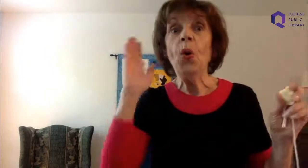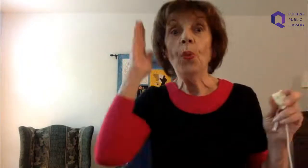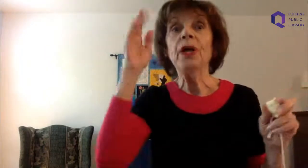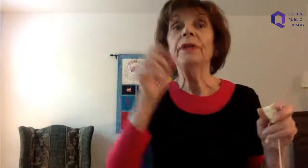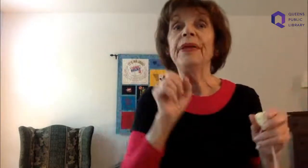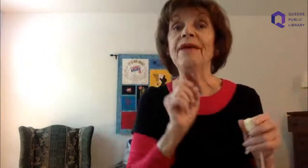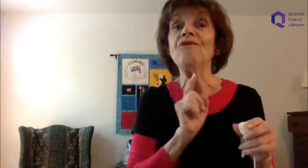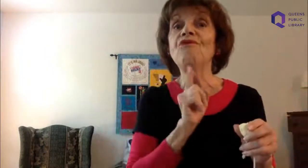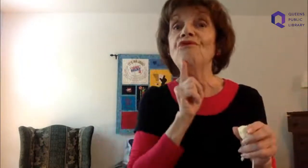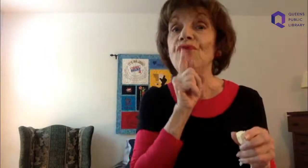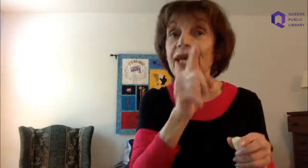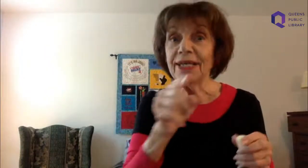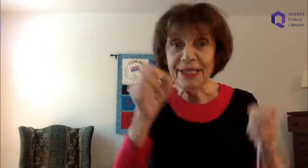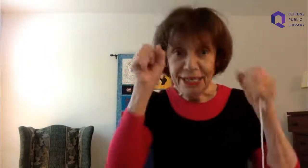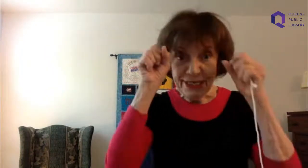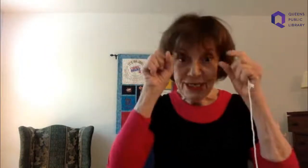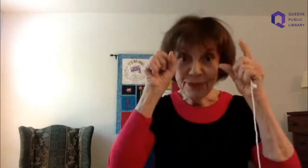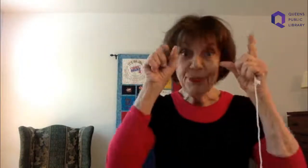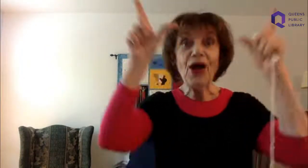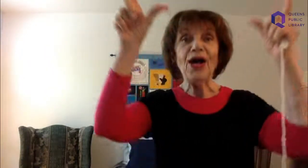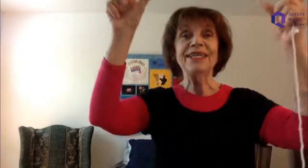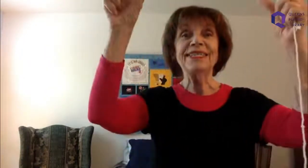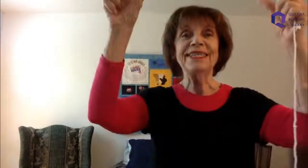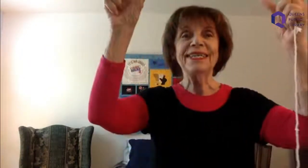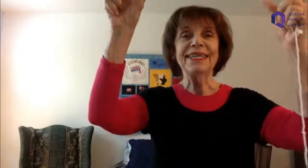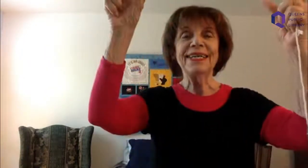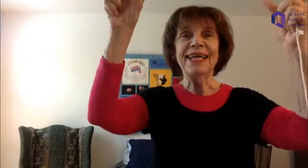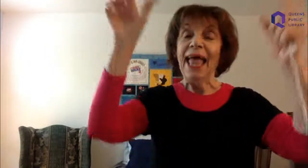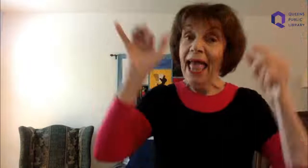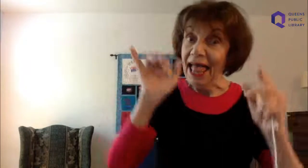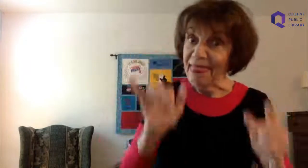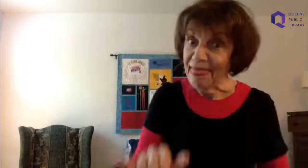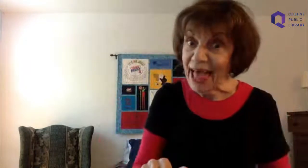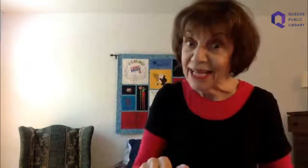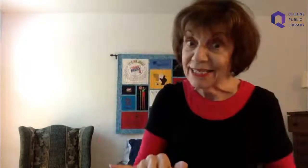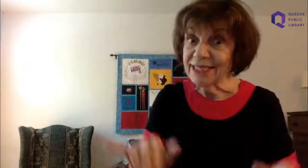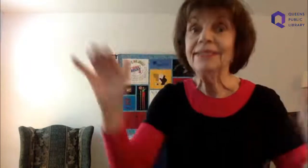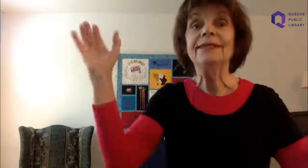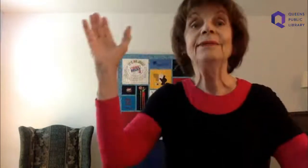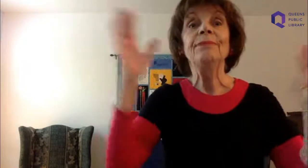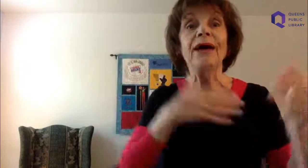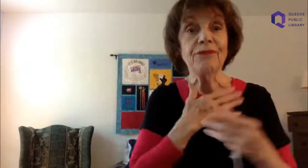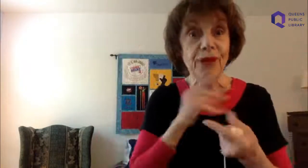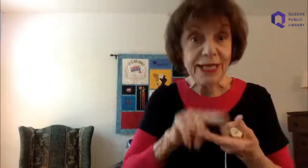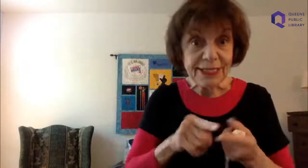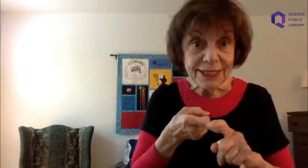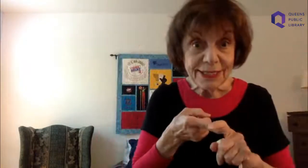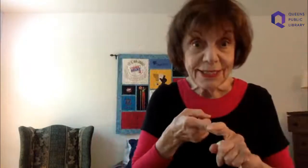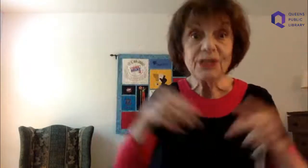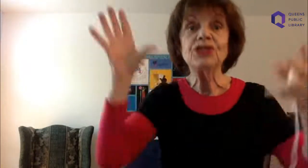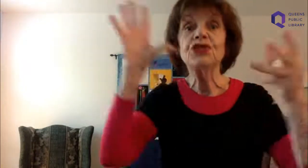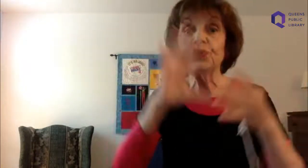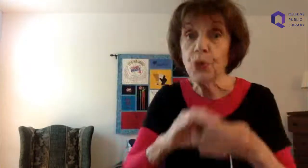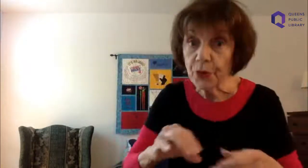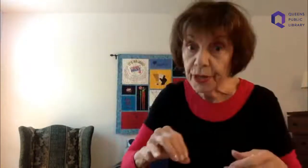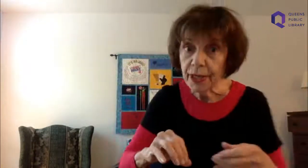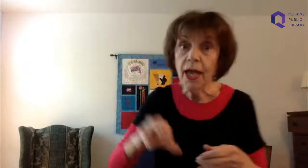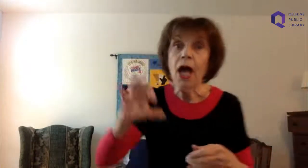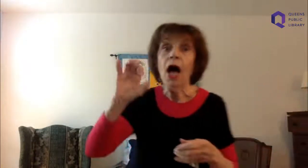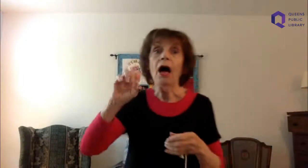will be really surprised. And that, my friends, the story of